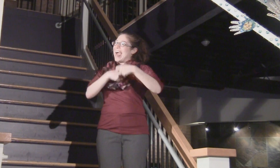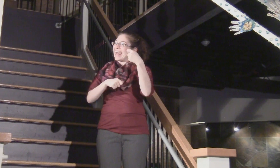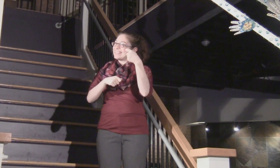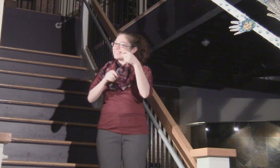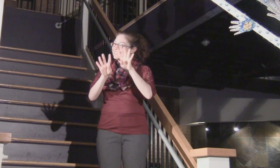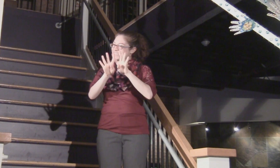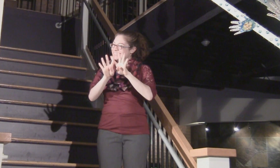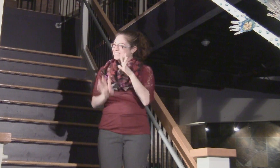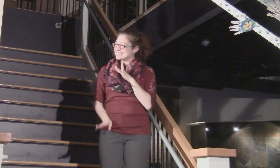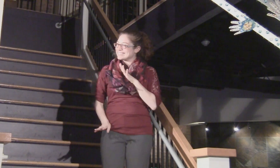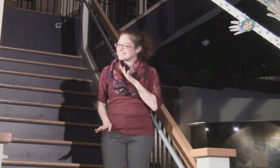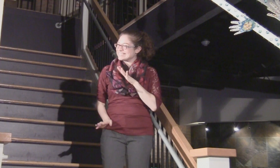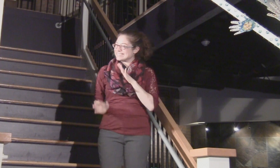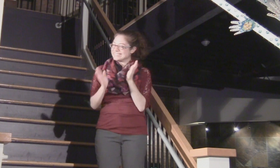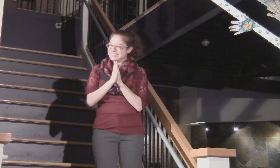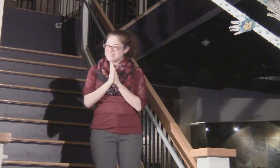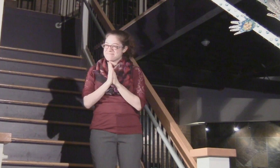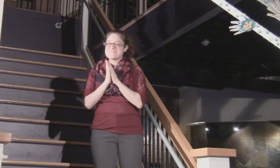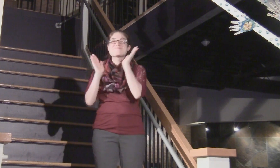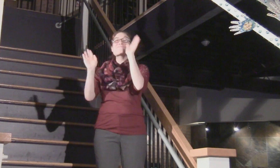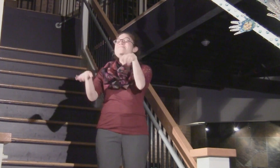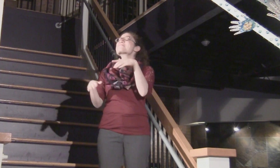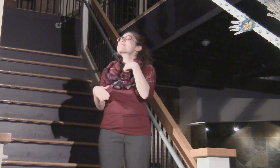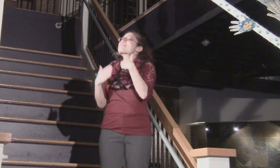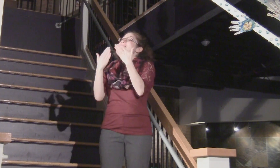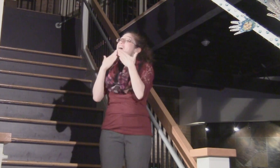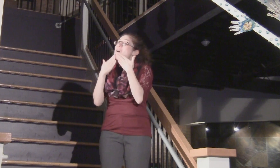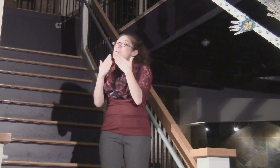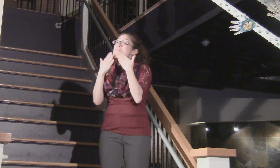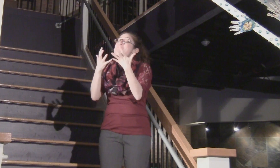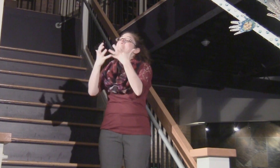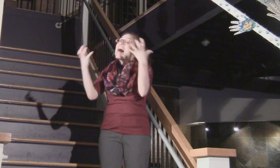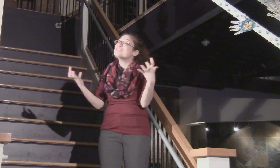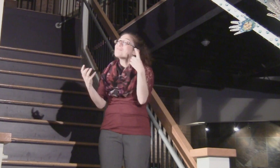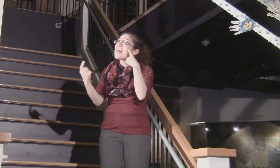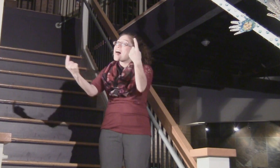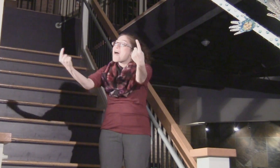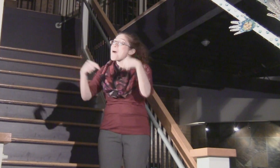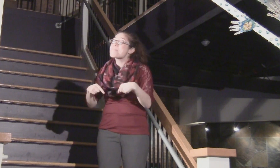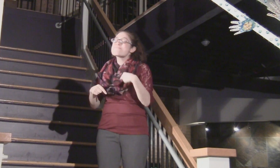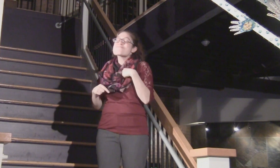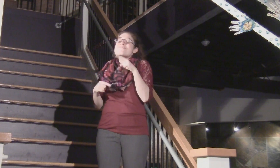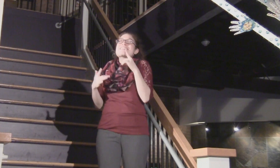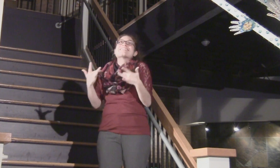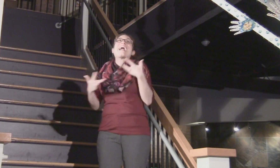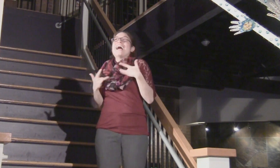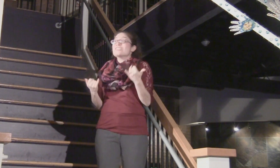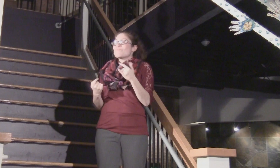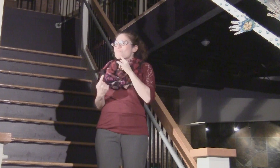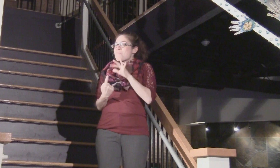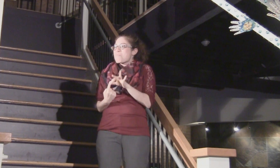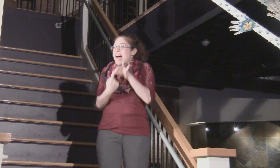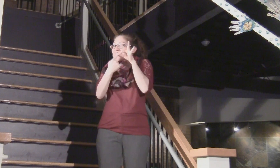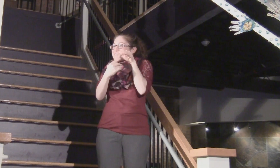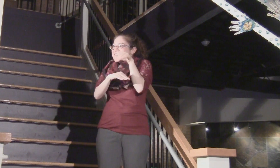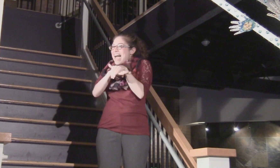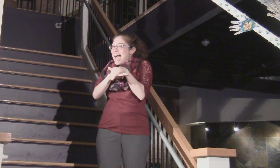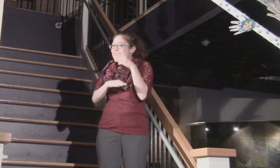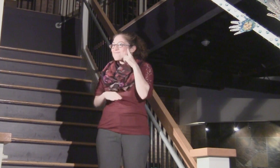So that's why we substituted that sign for that. Okay, so thank you so much for coming. I'm really excited for